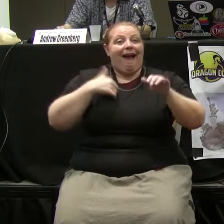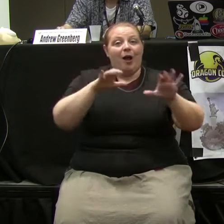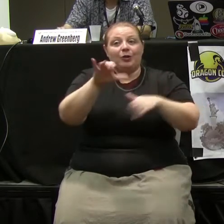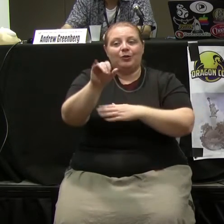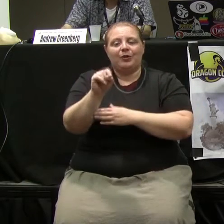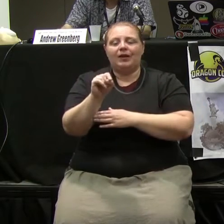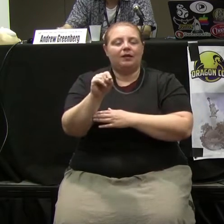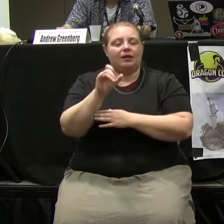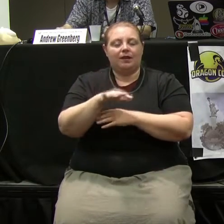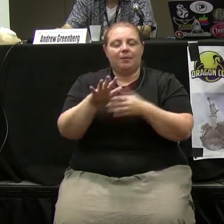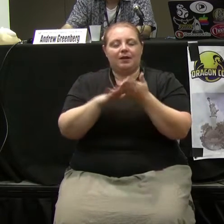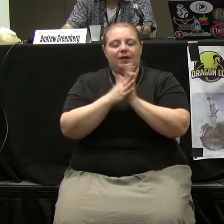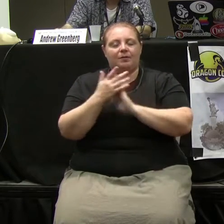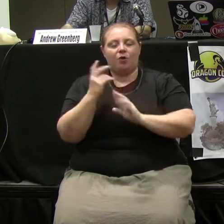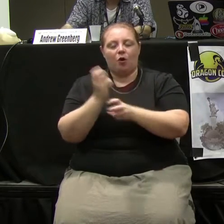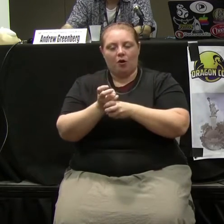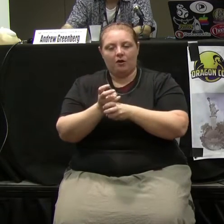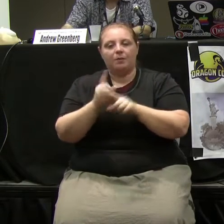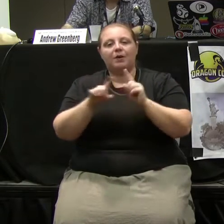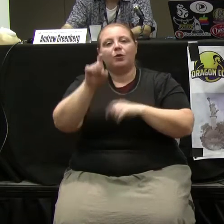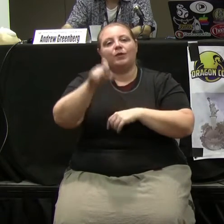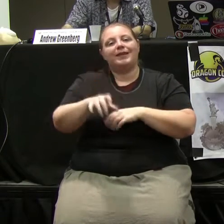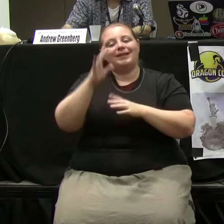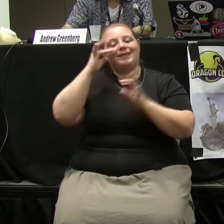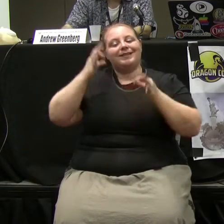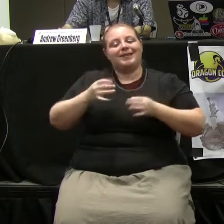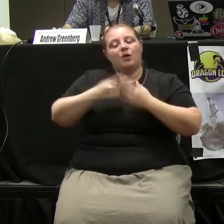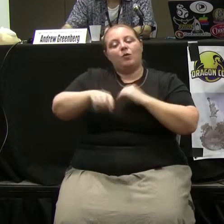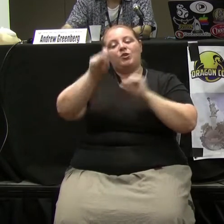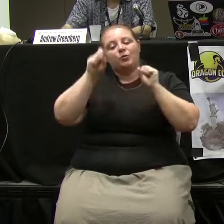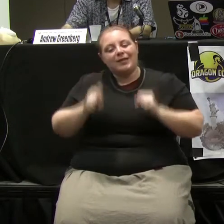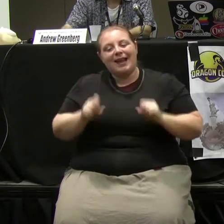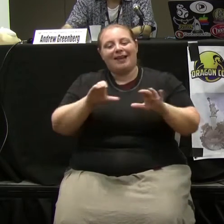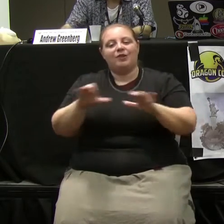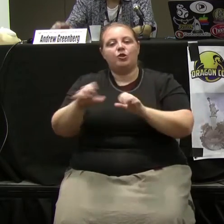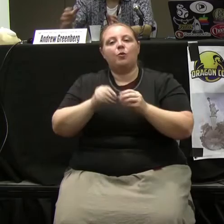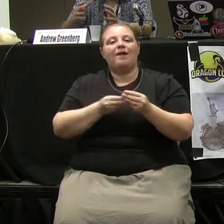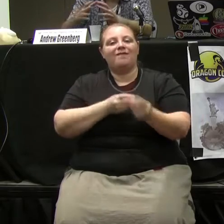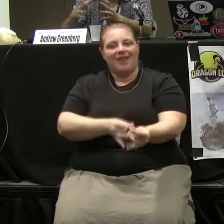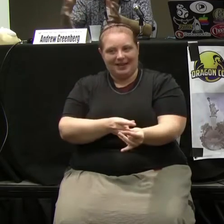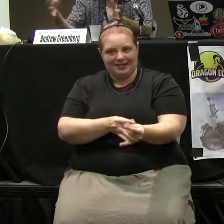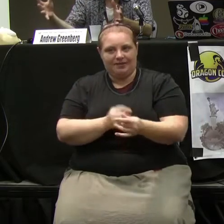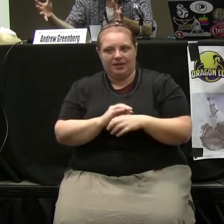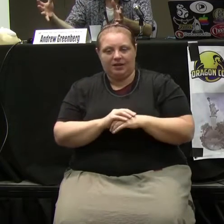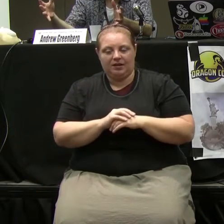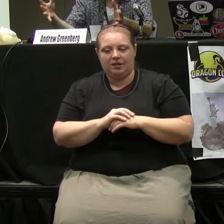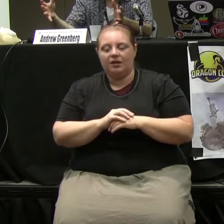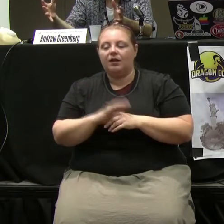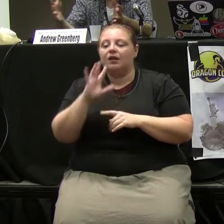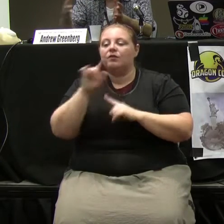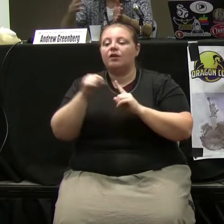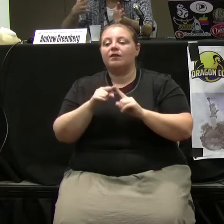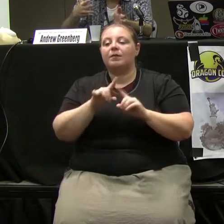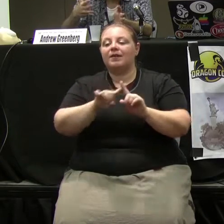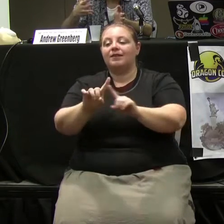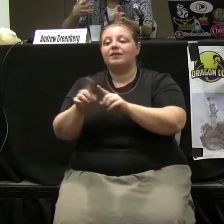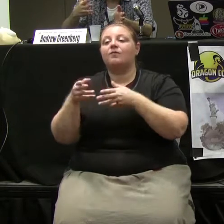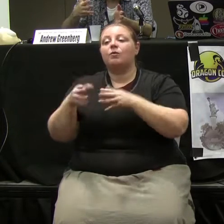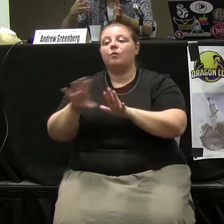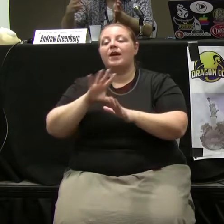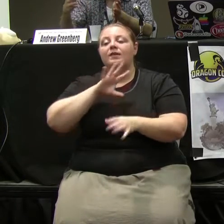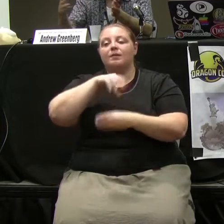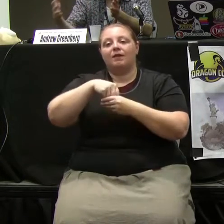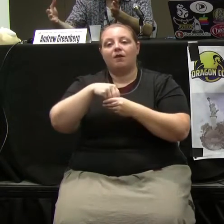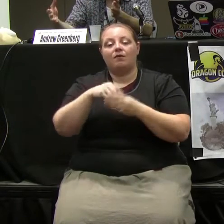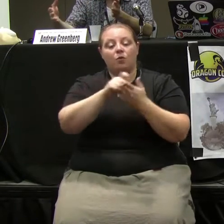what matters to you and what you believe you can do effectively. They've talked about all these places to get involved, from the writing of the